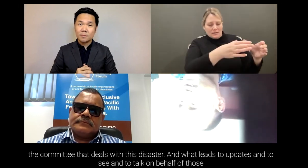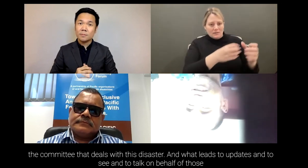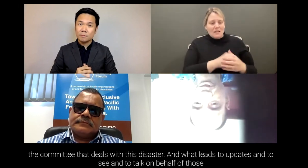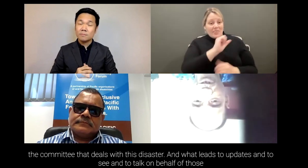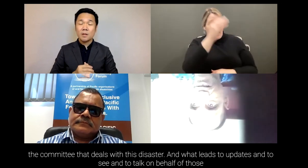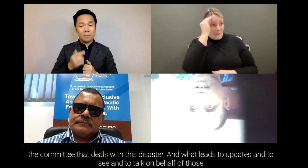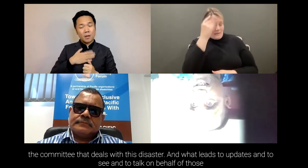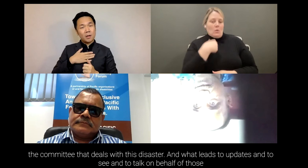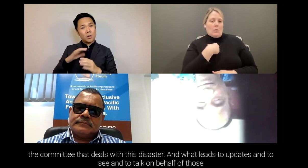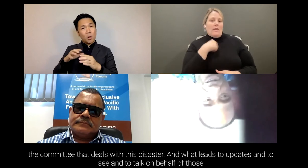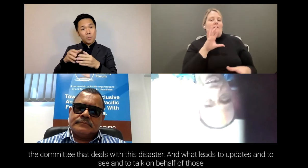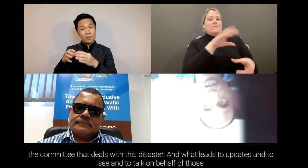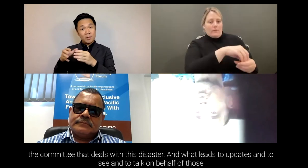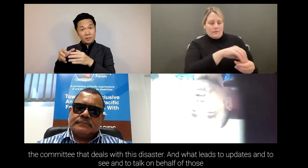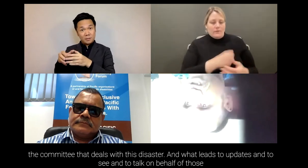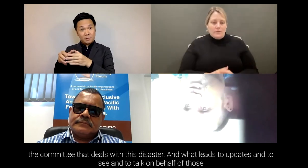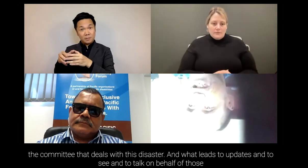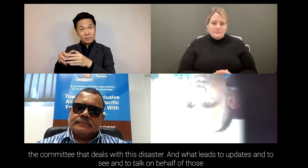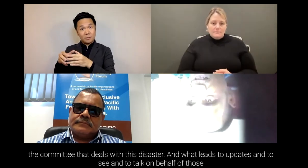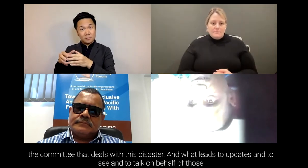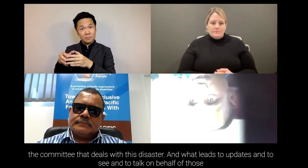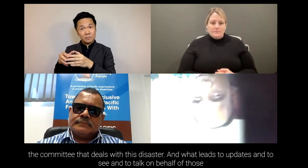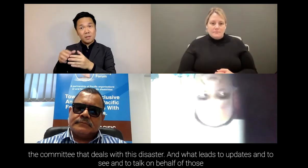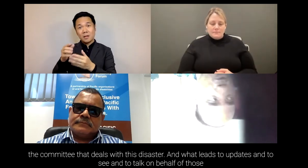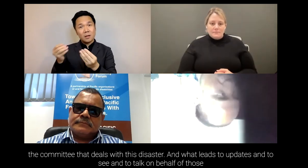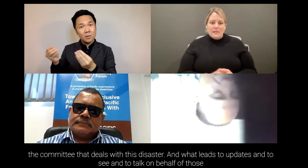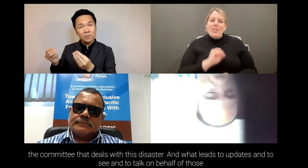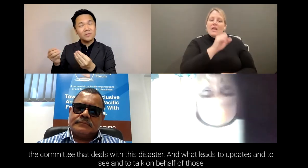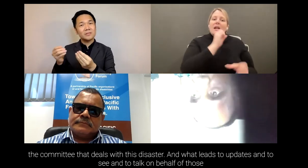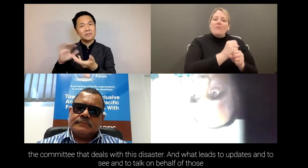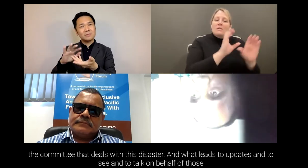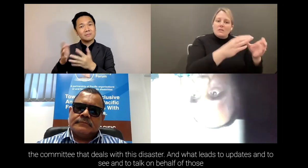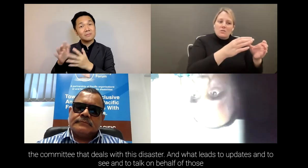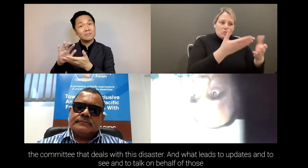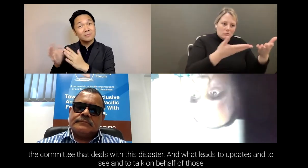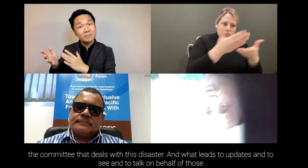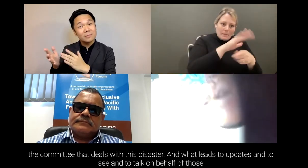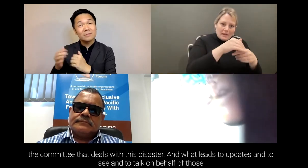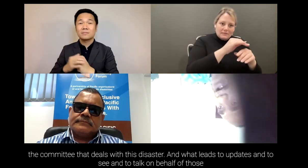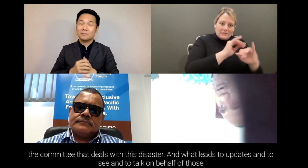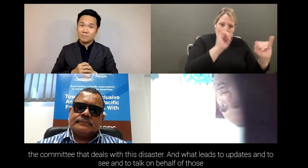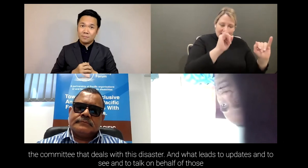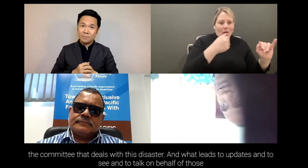committee that deals with this disaster, and we have the rep that